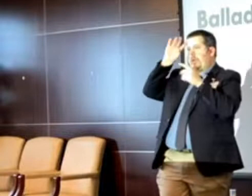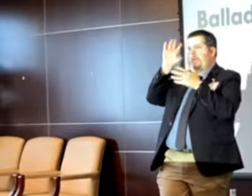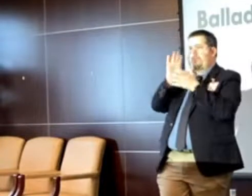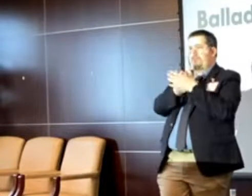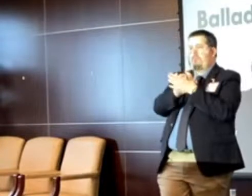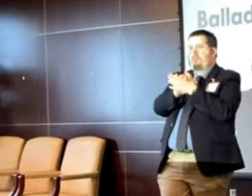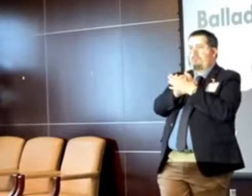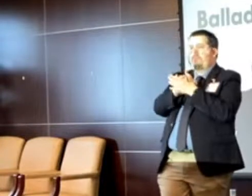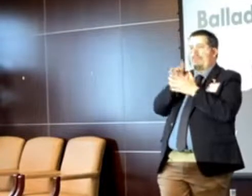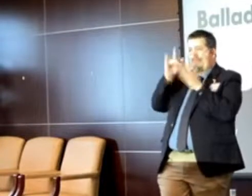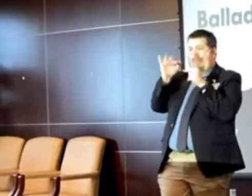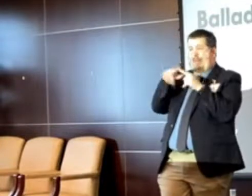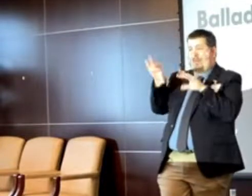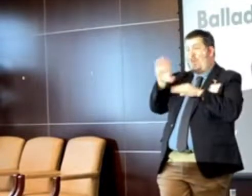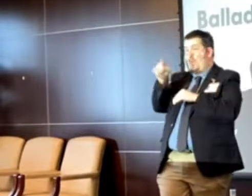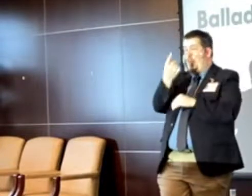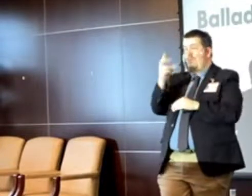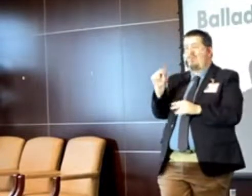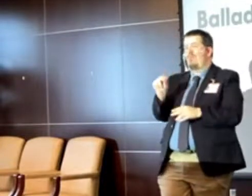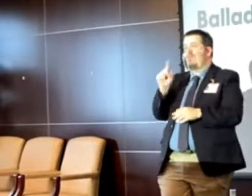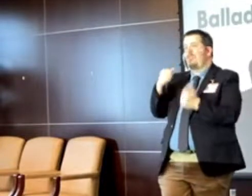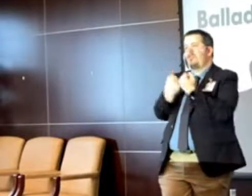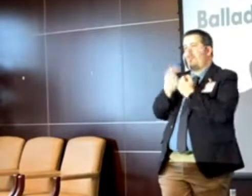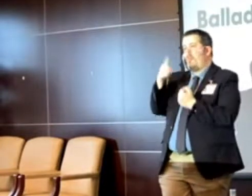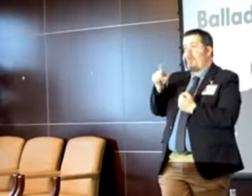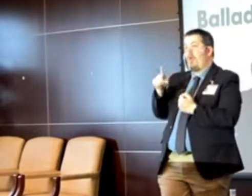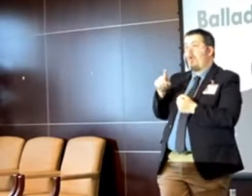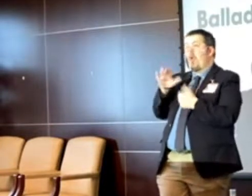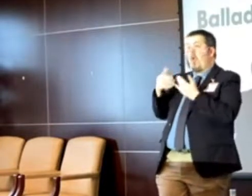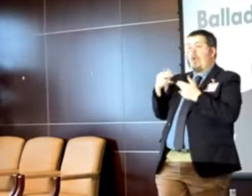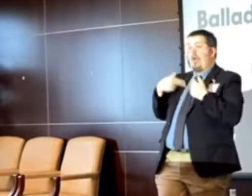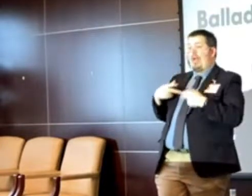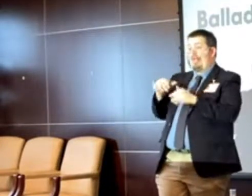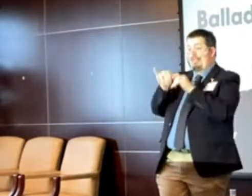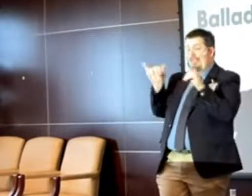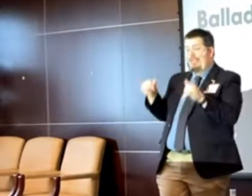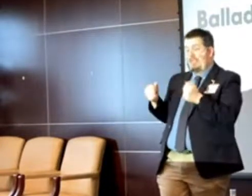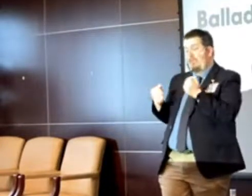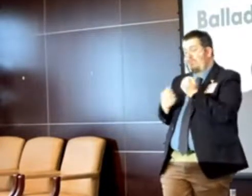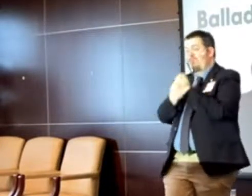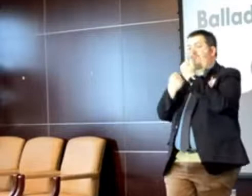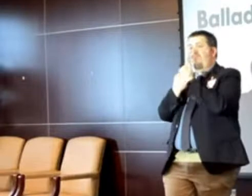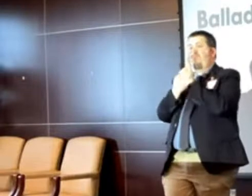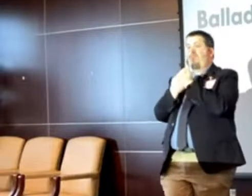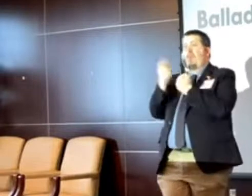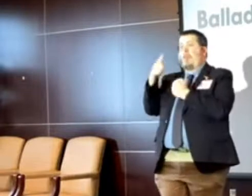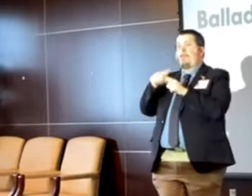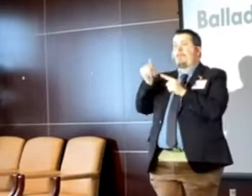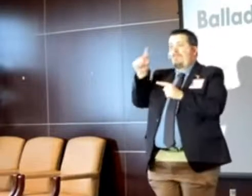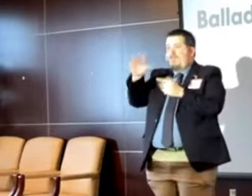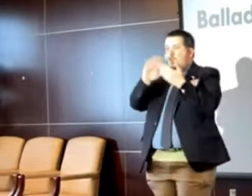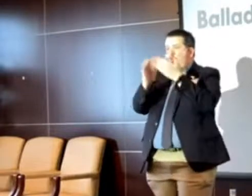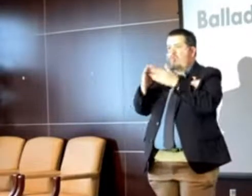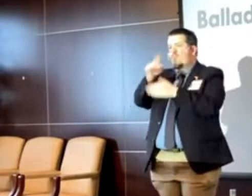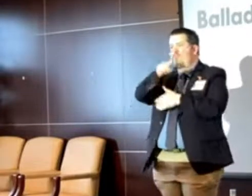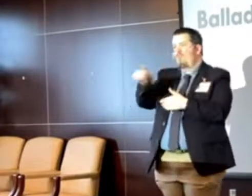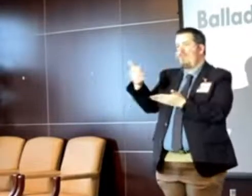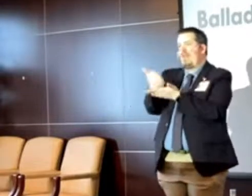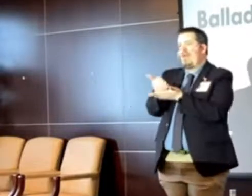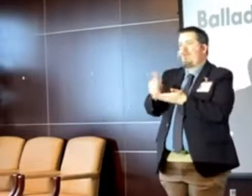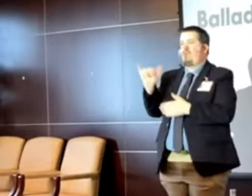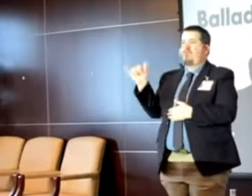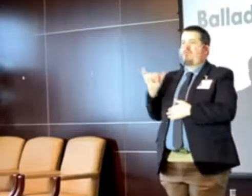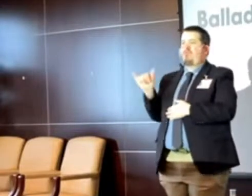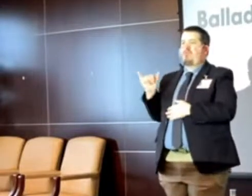members to do this alone. While our entire health system is stepping up to help, we need the community to do so as